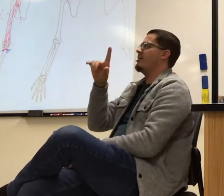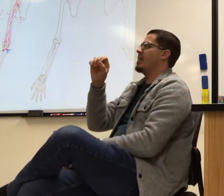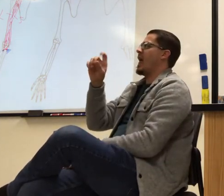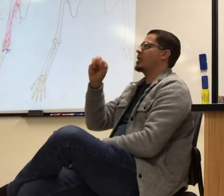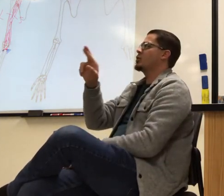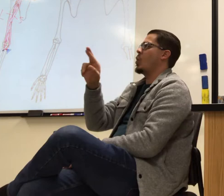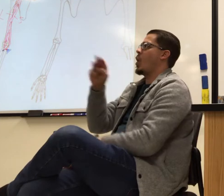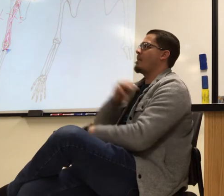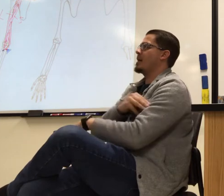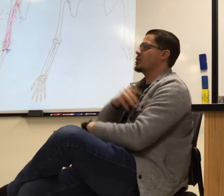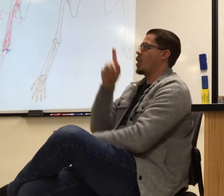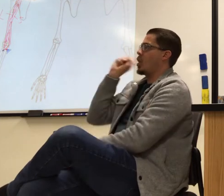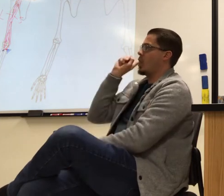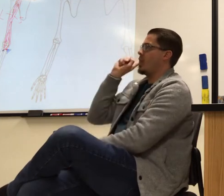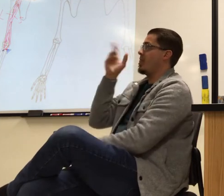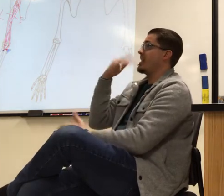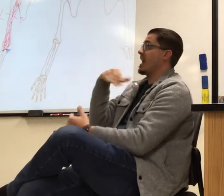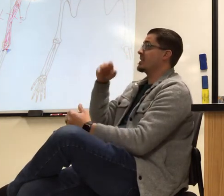It can